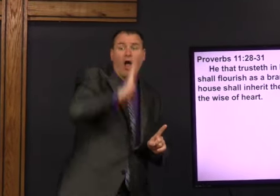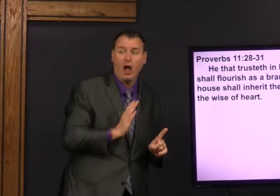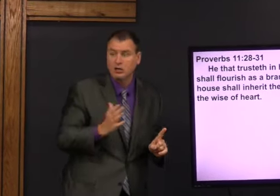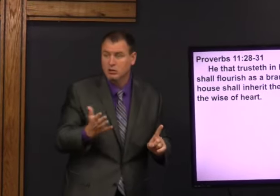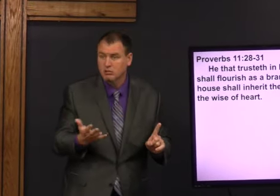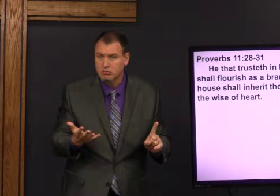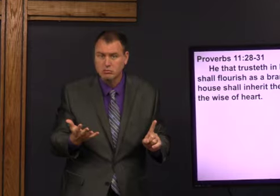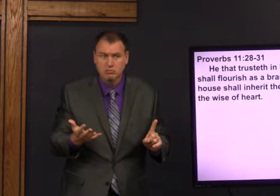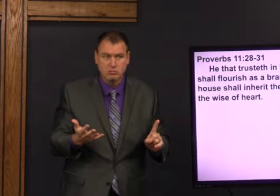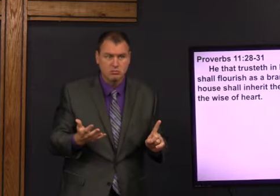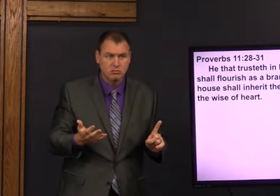In God.